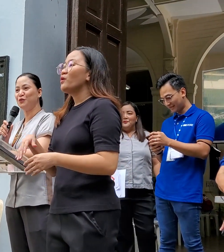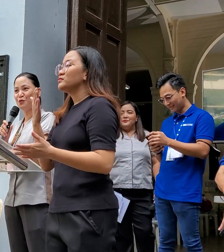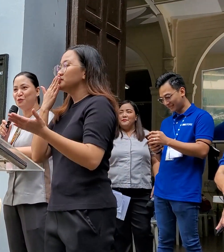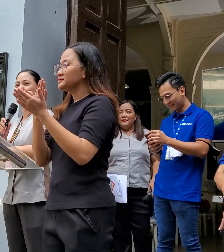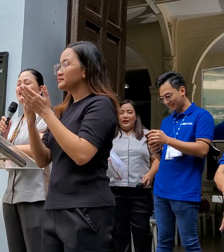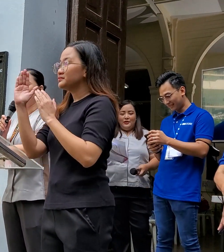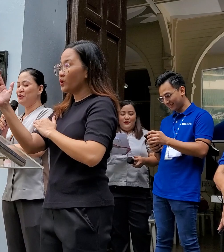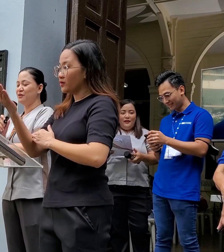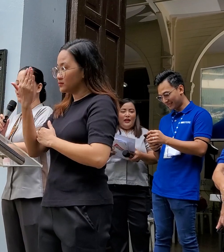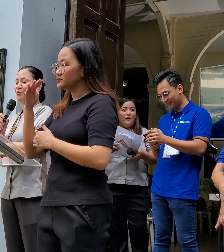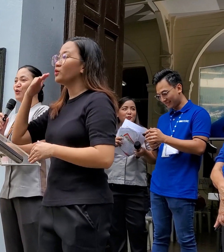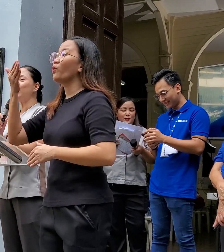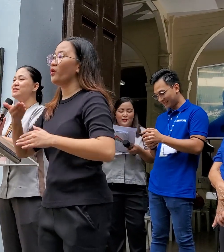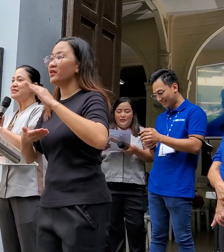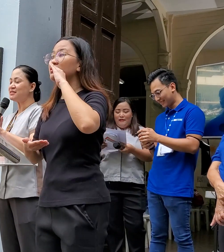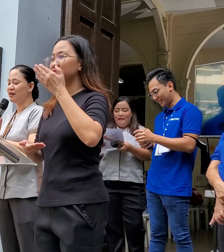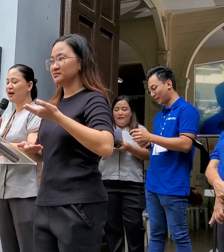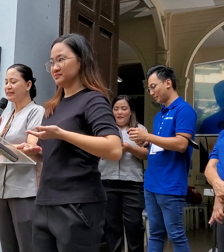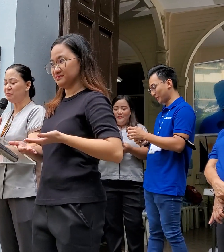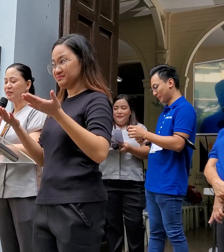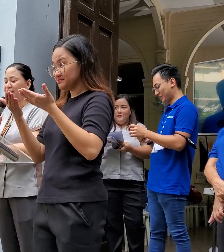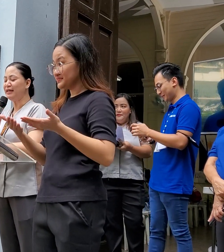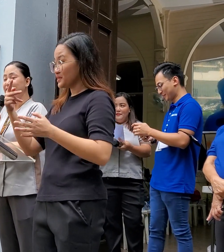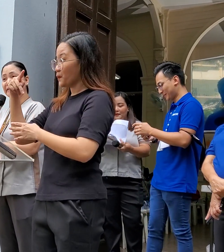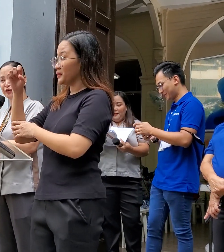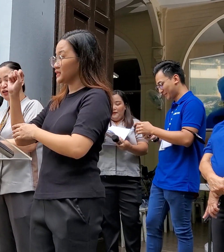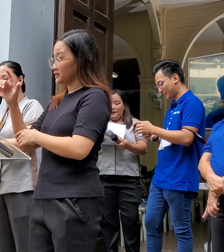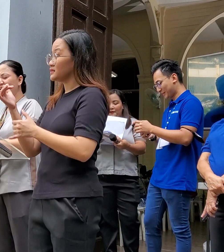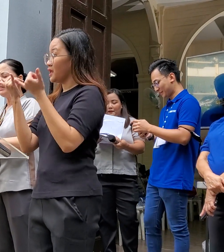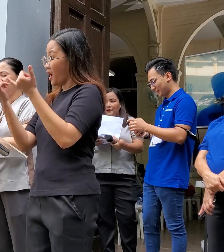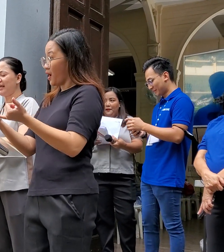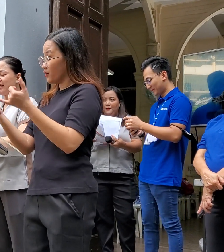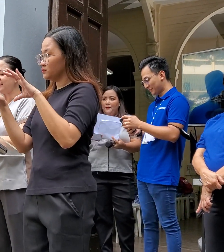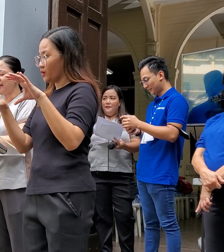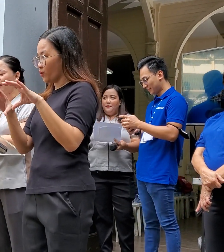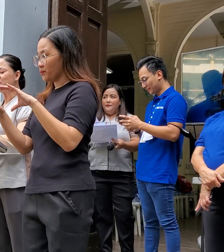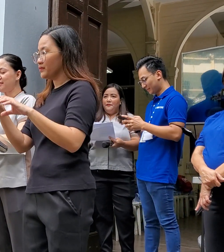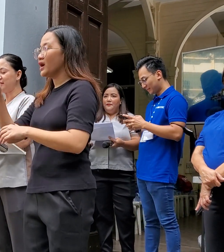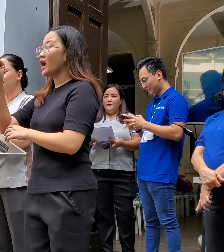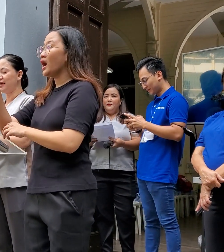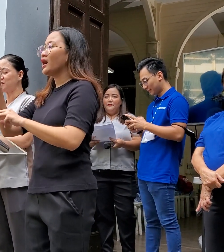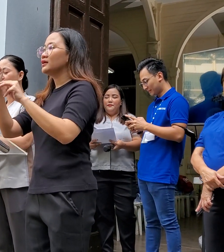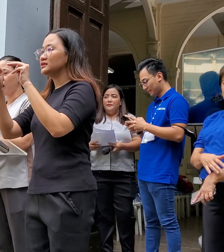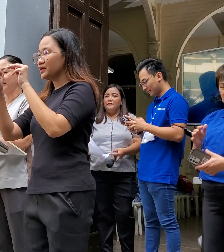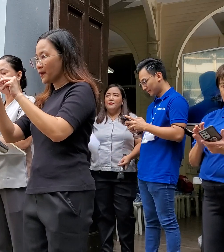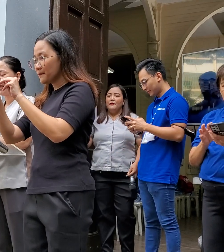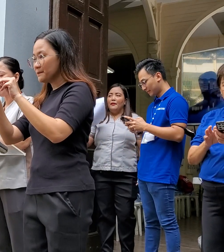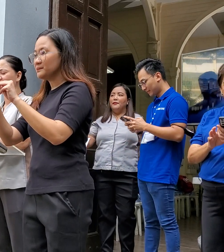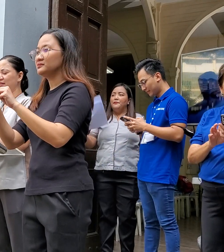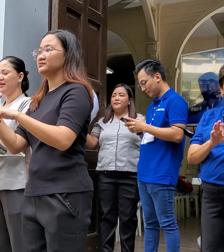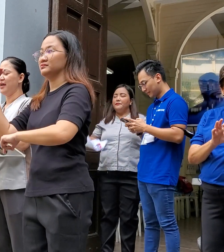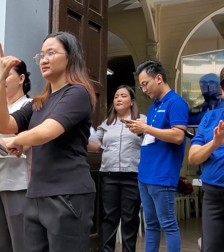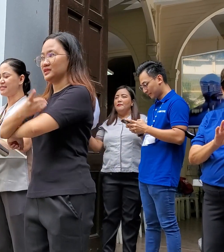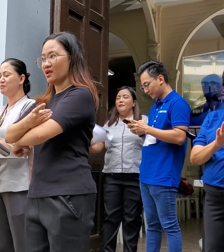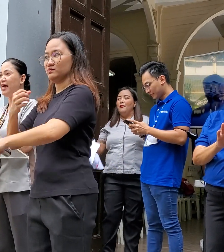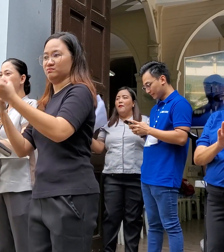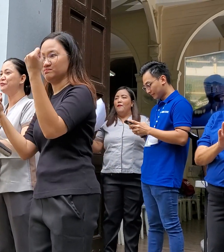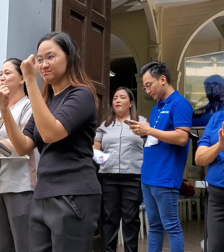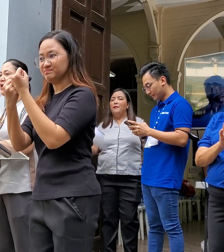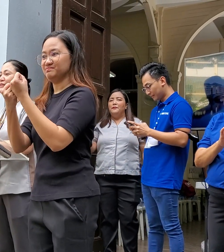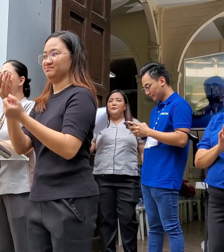all of you. Opo, sa activity natin ngayon, the SM CSR Day,